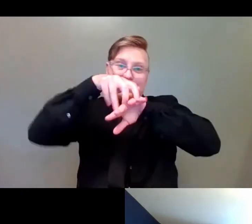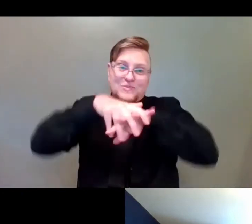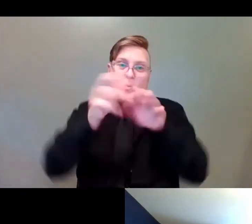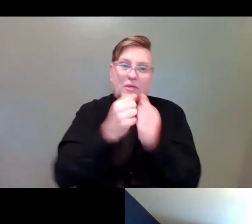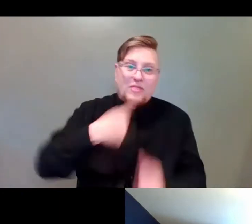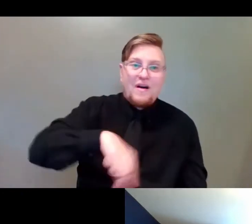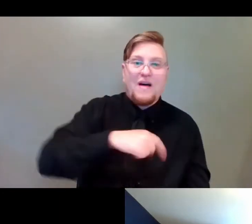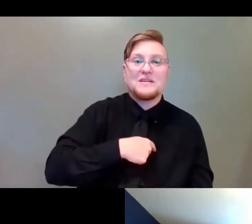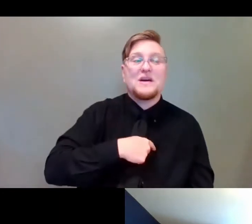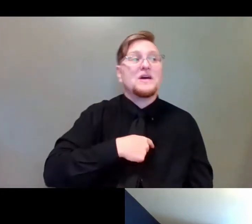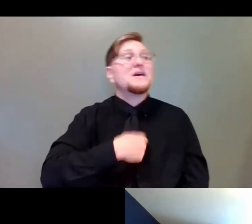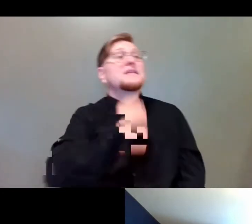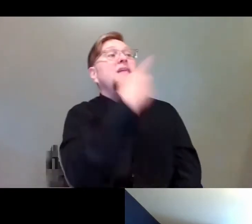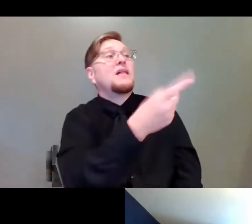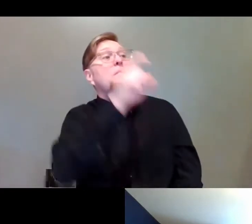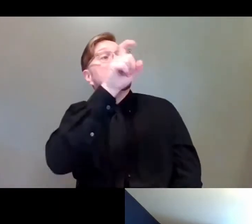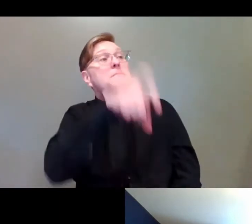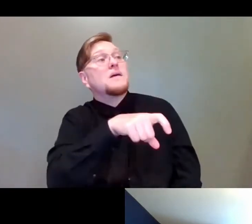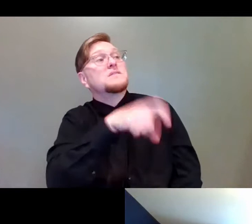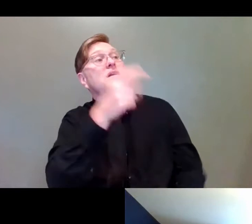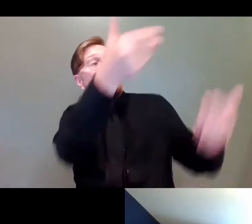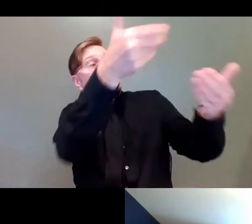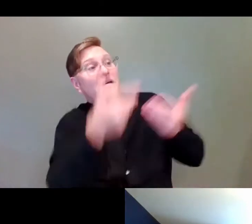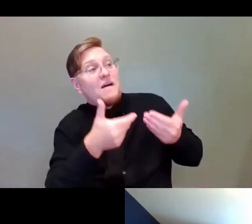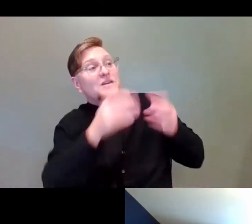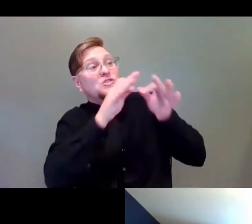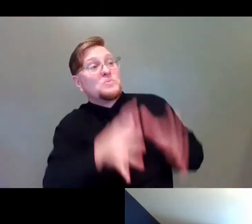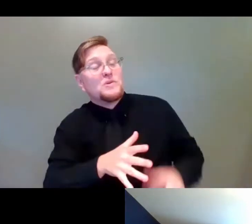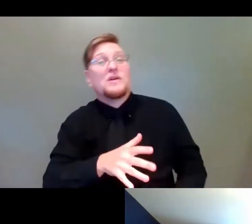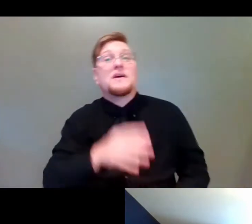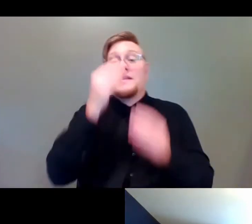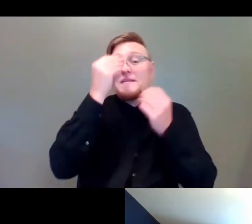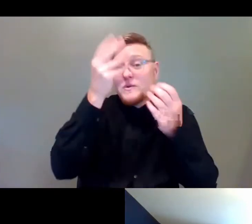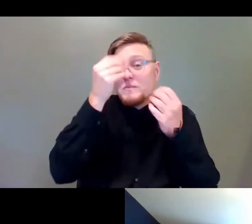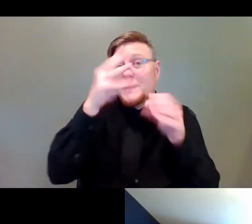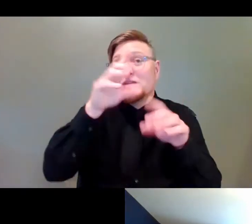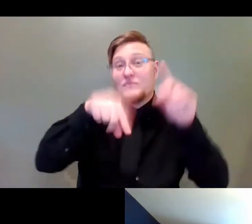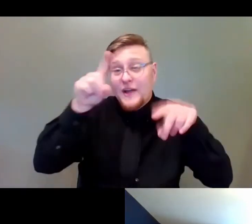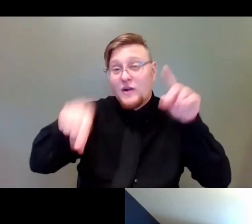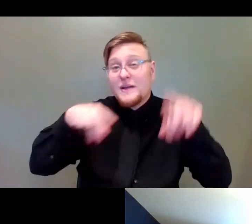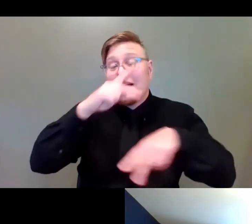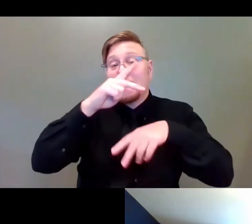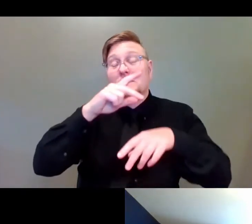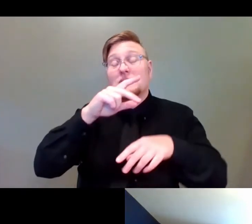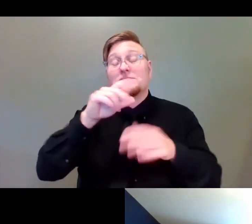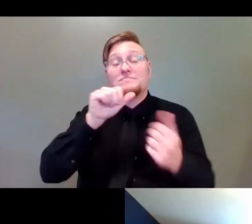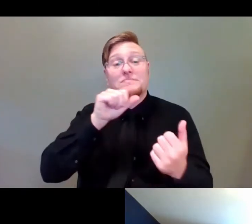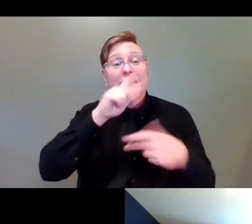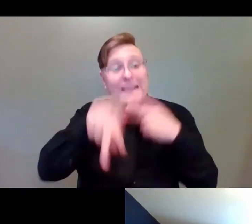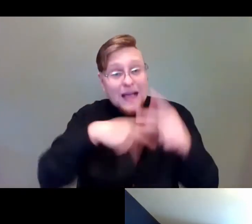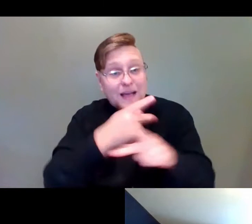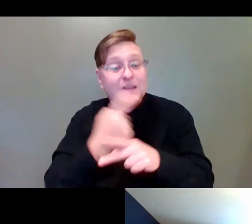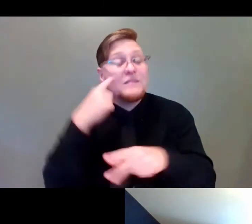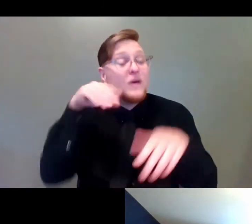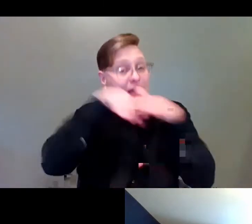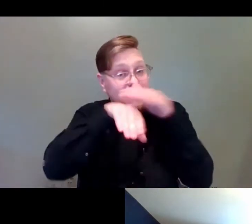language interpreters, you need to get information in formats that everybody can read, it needs to be physically